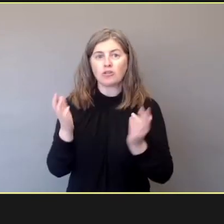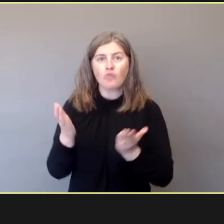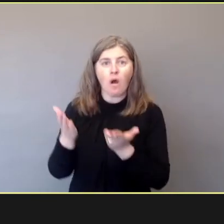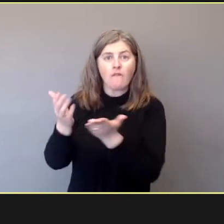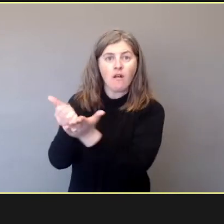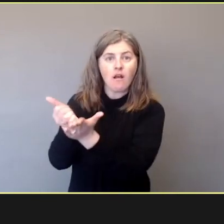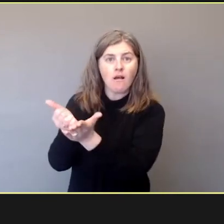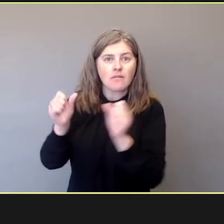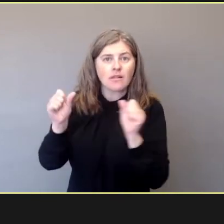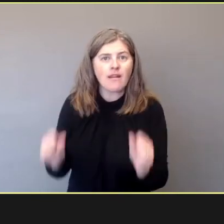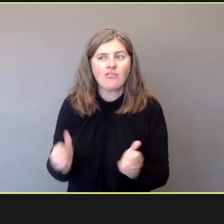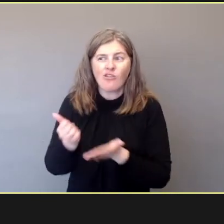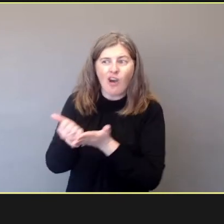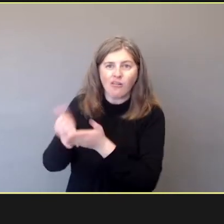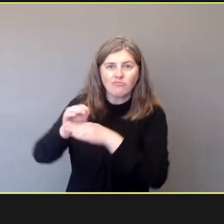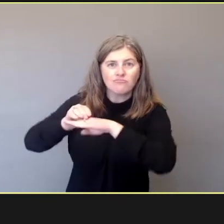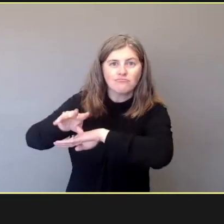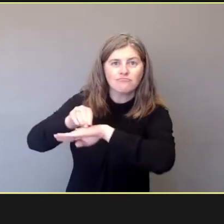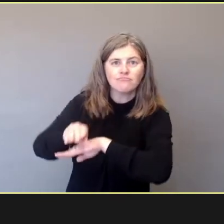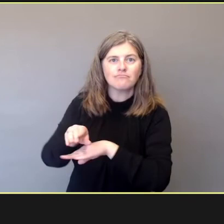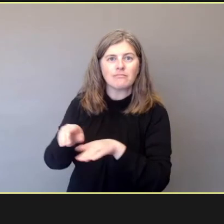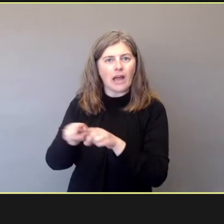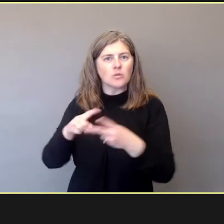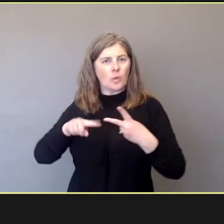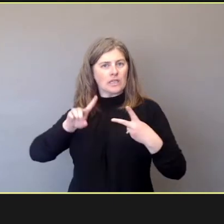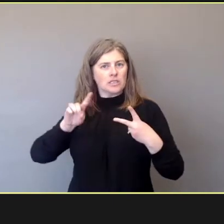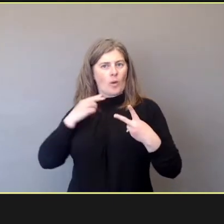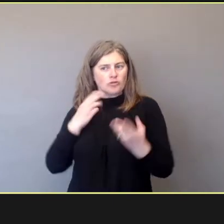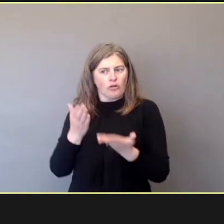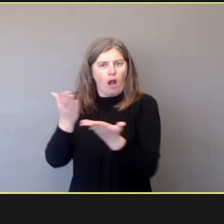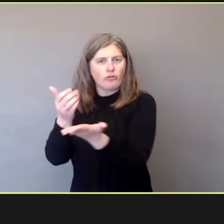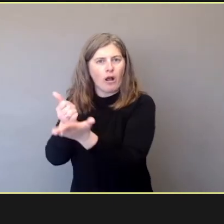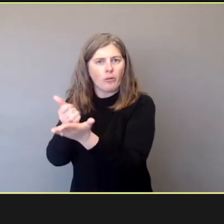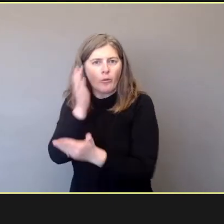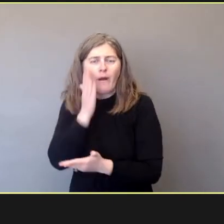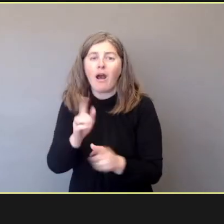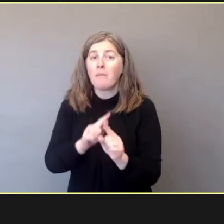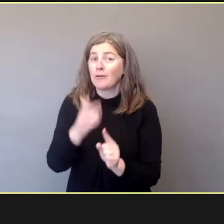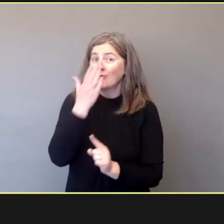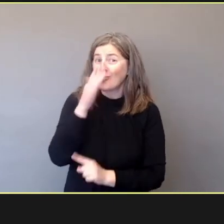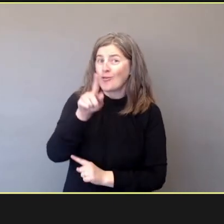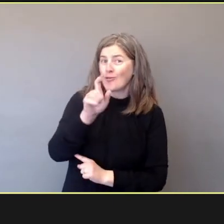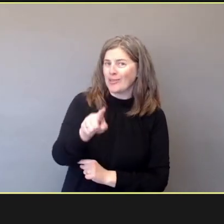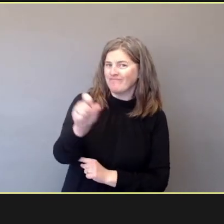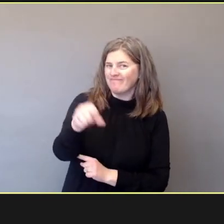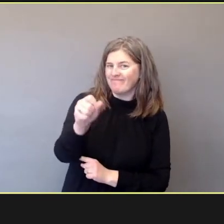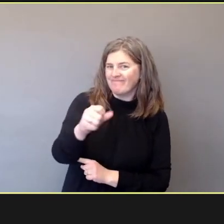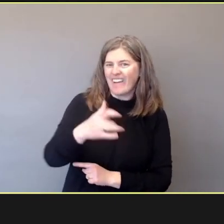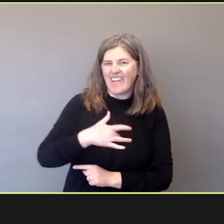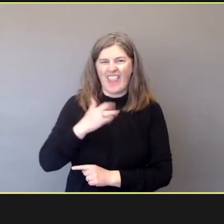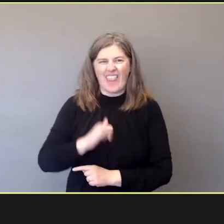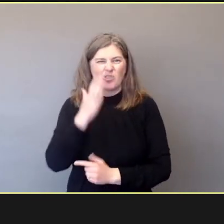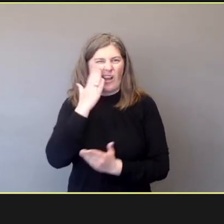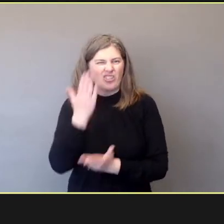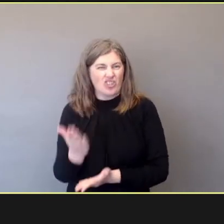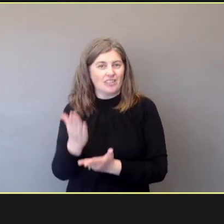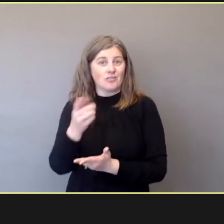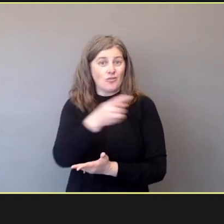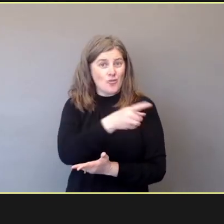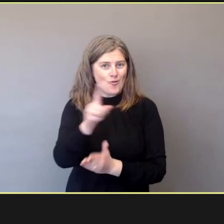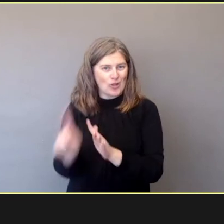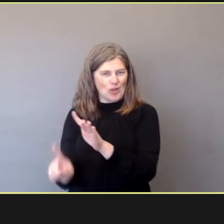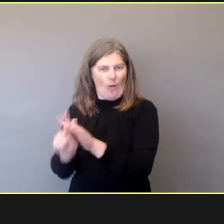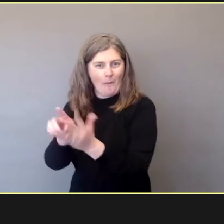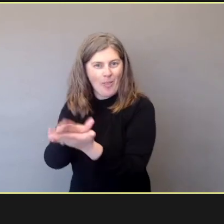help and guidance, as is DOH. But it's a good question. And I think that's why I suggested reporters go, because I